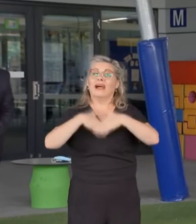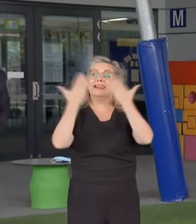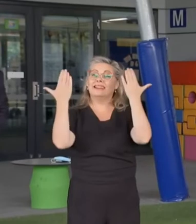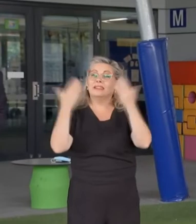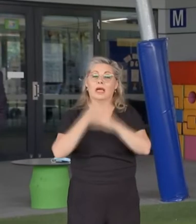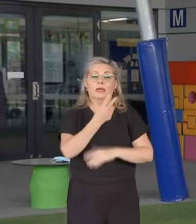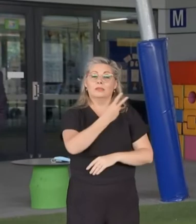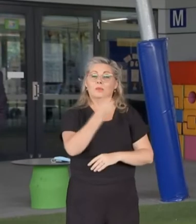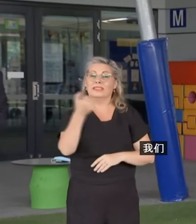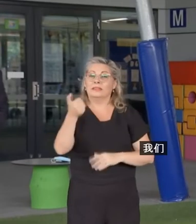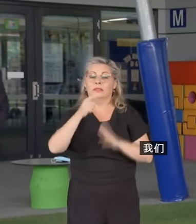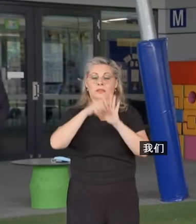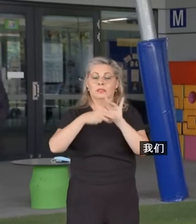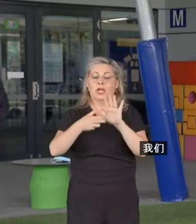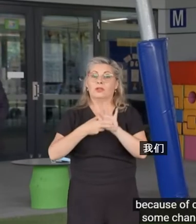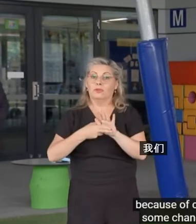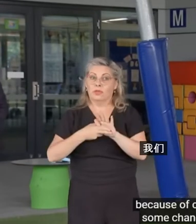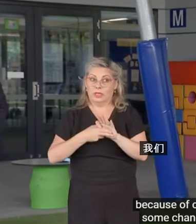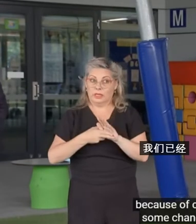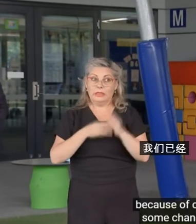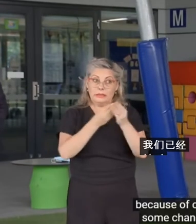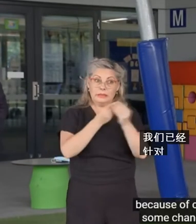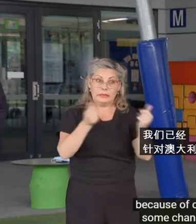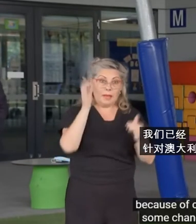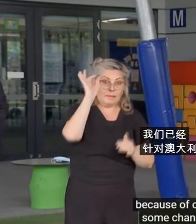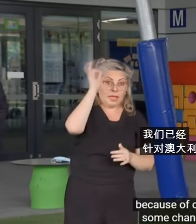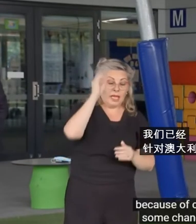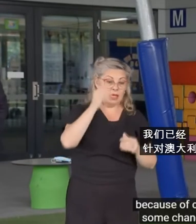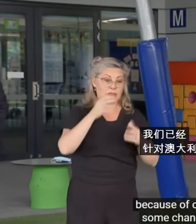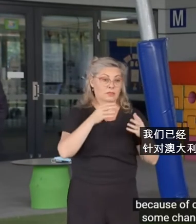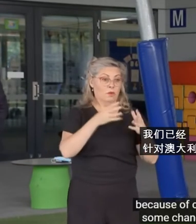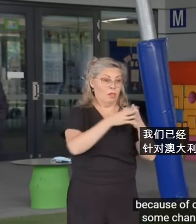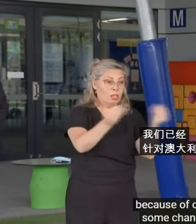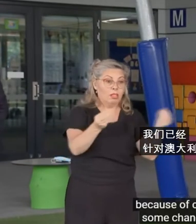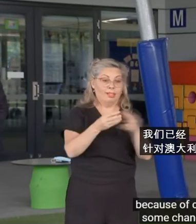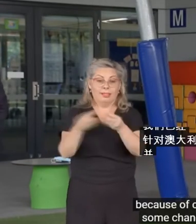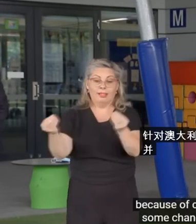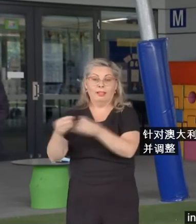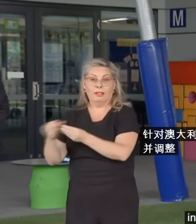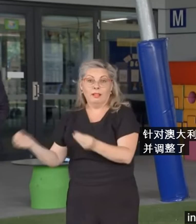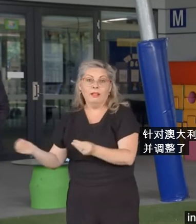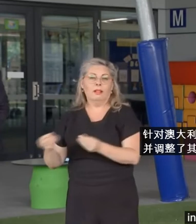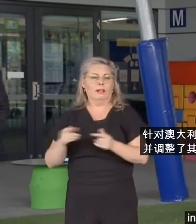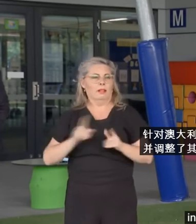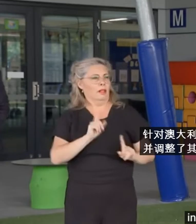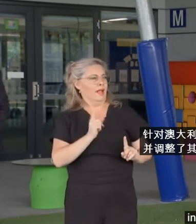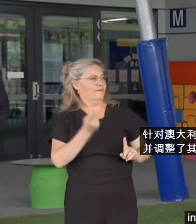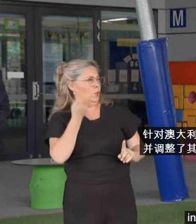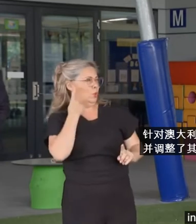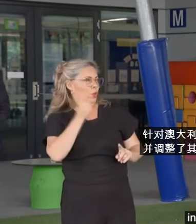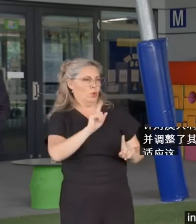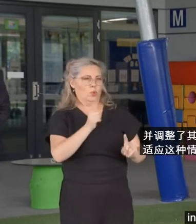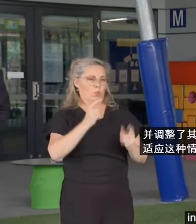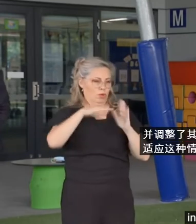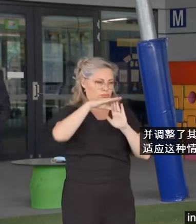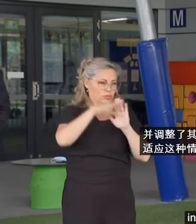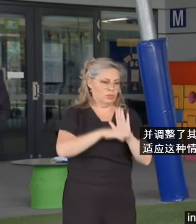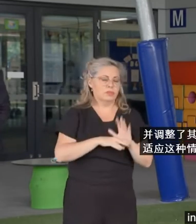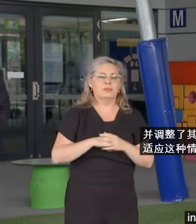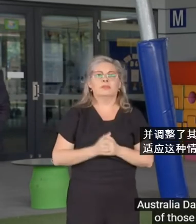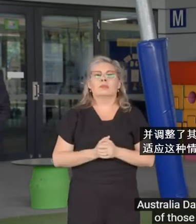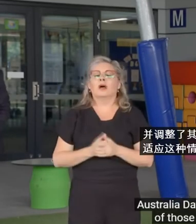government-run events for that day? We've already made some changes leading into this in relation to Australia Day and moderated some of those events to